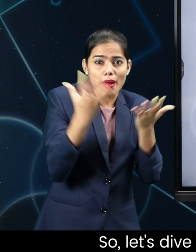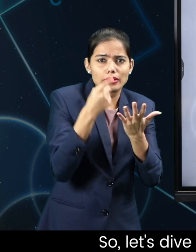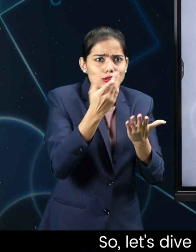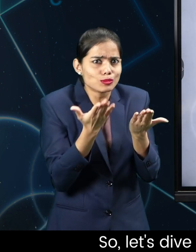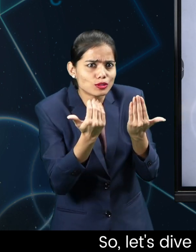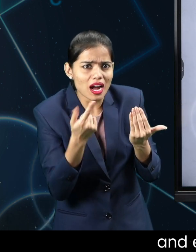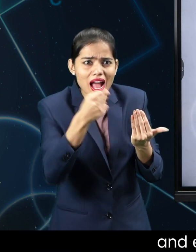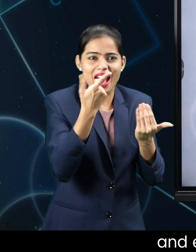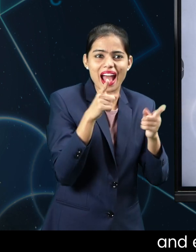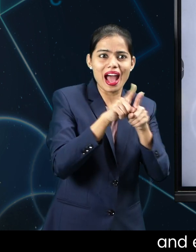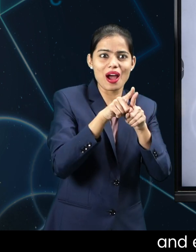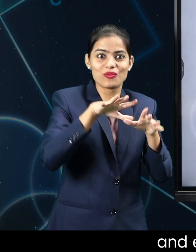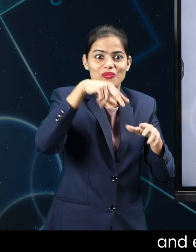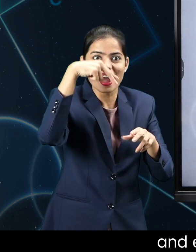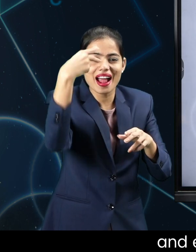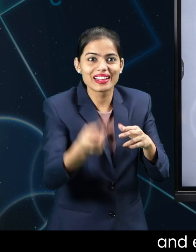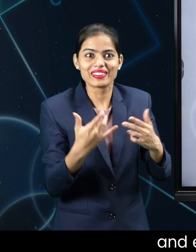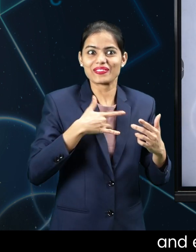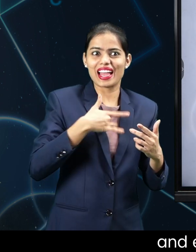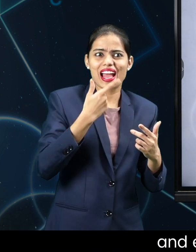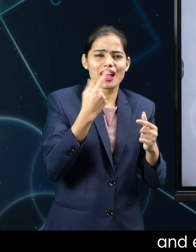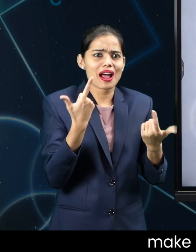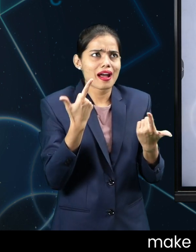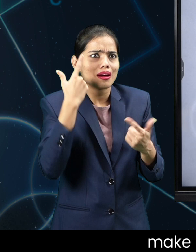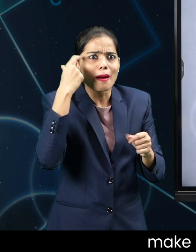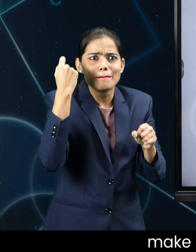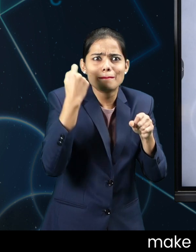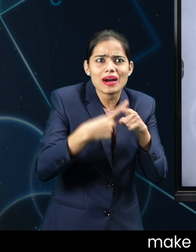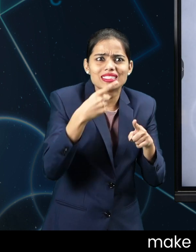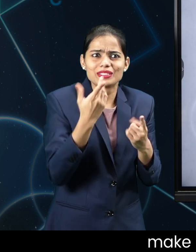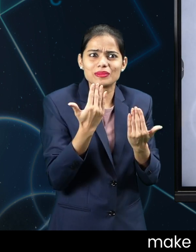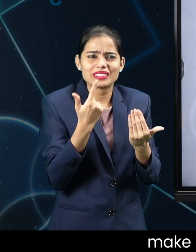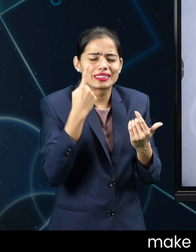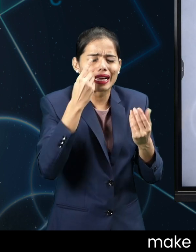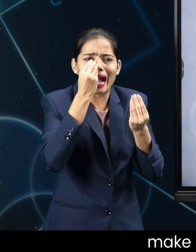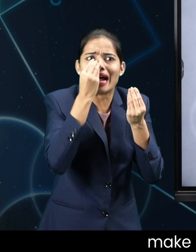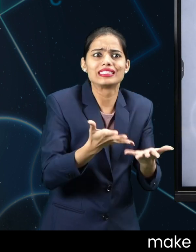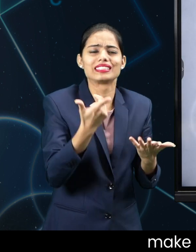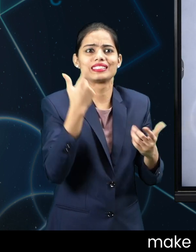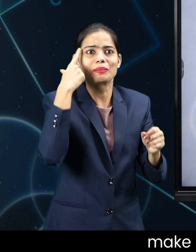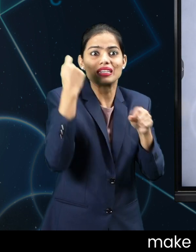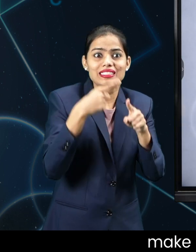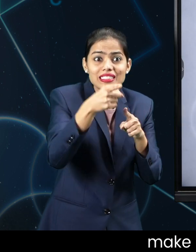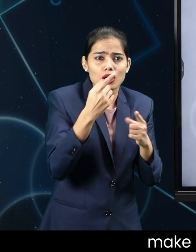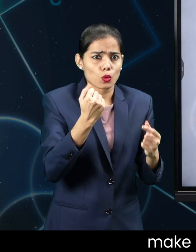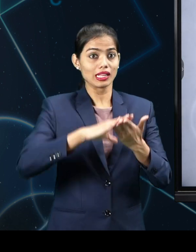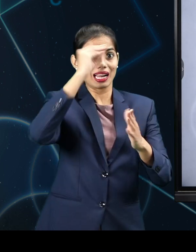of probability and equip ourselves with the tools to make better decisions in our daily